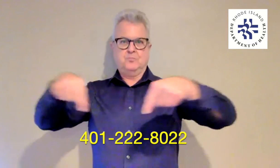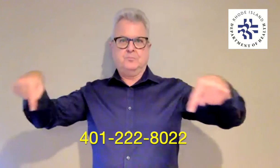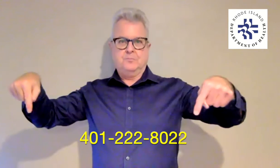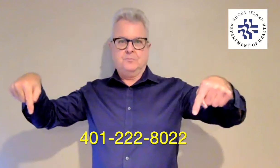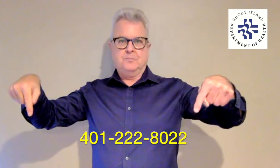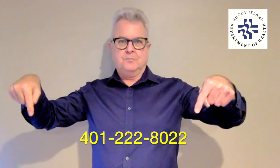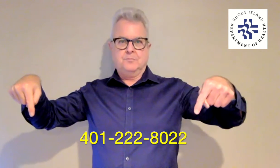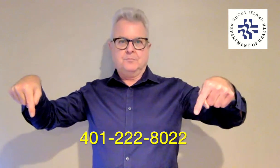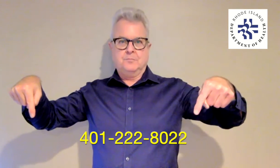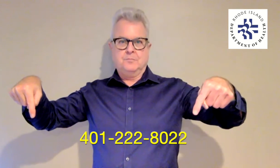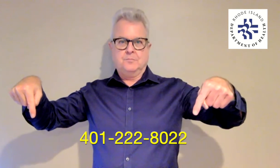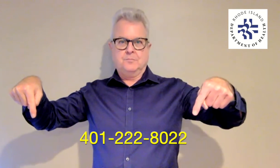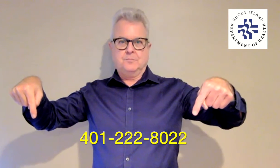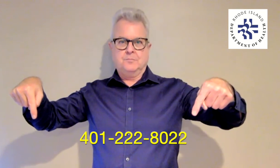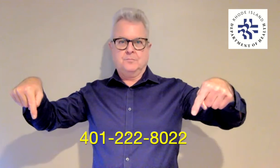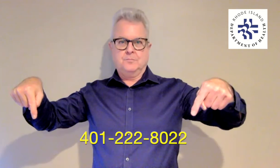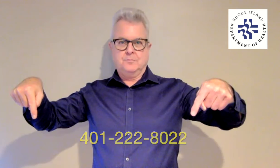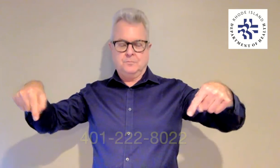401-222-8022. Again, the following number is listed below.